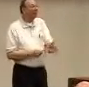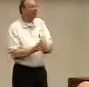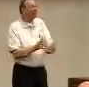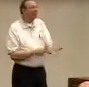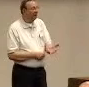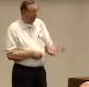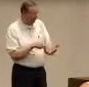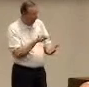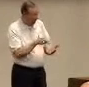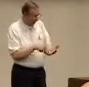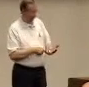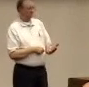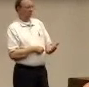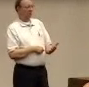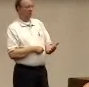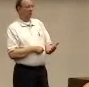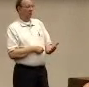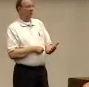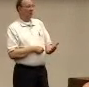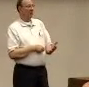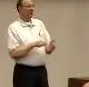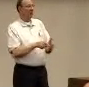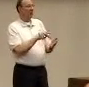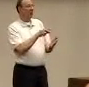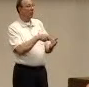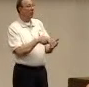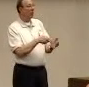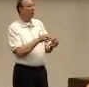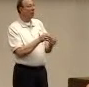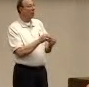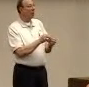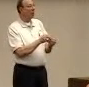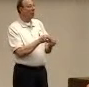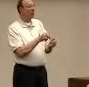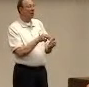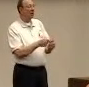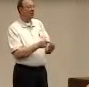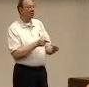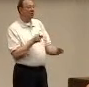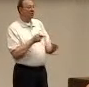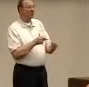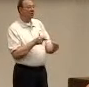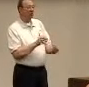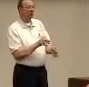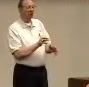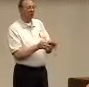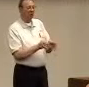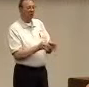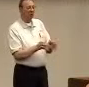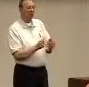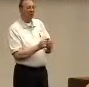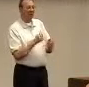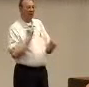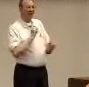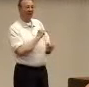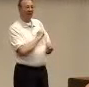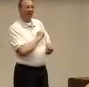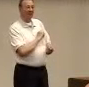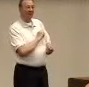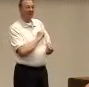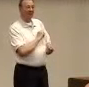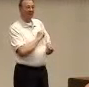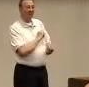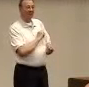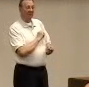Other than put a Bible in front of him. He began reading more. He would disagree on interpretation